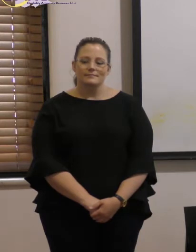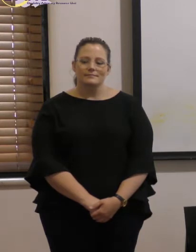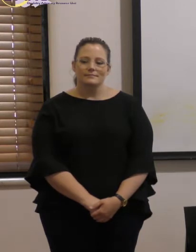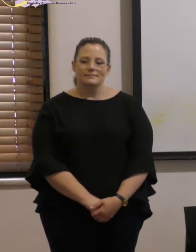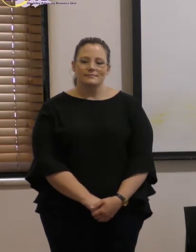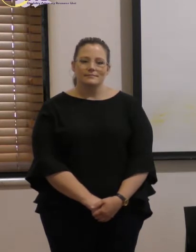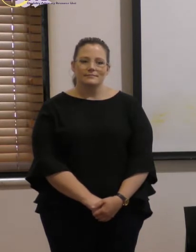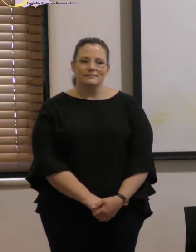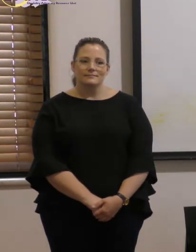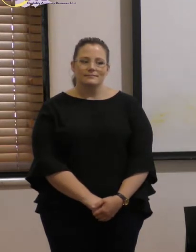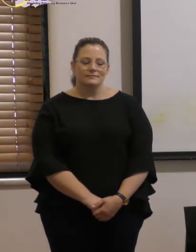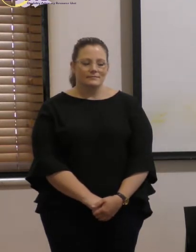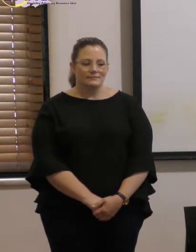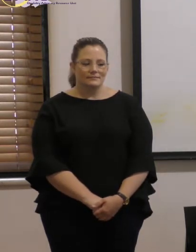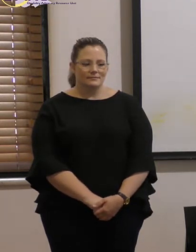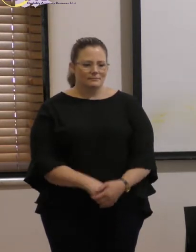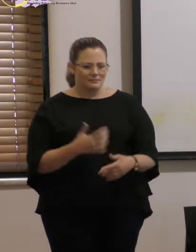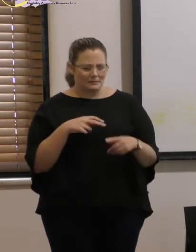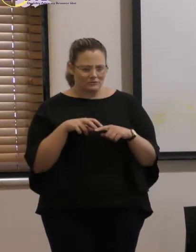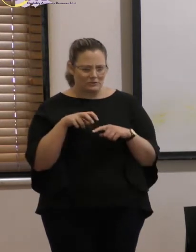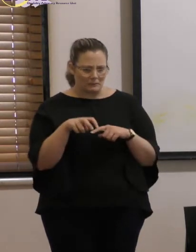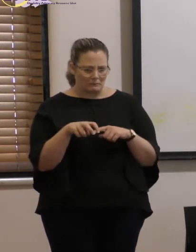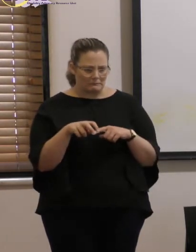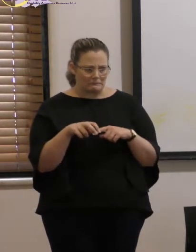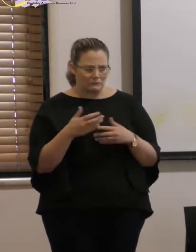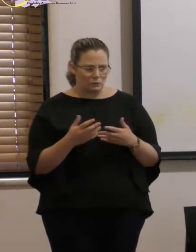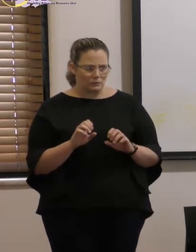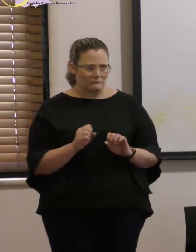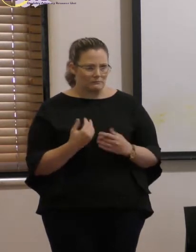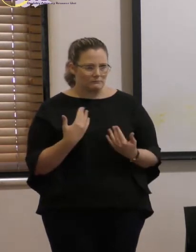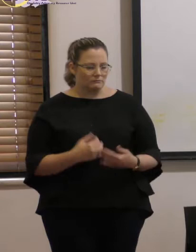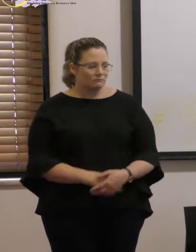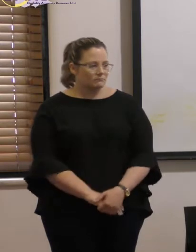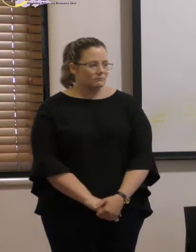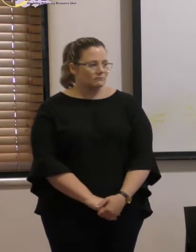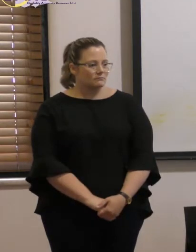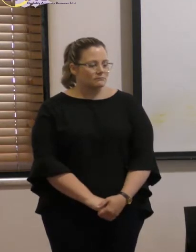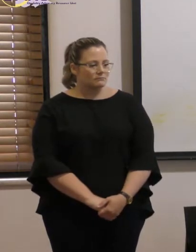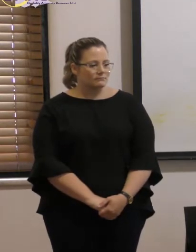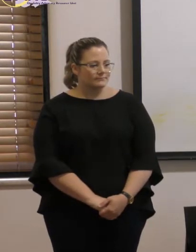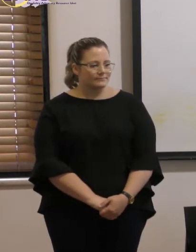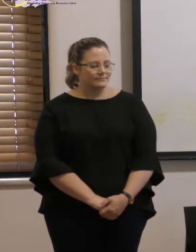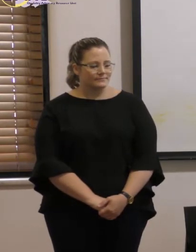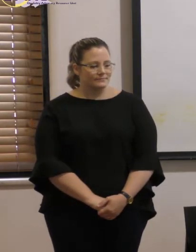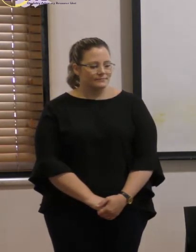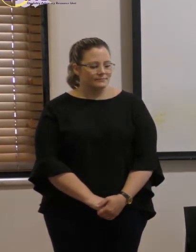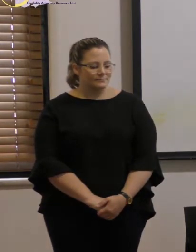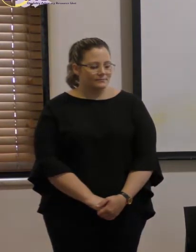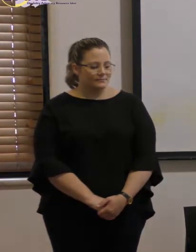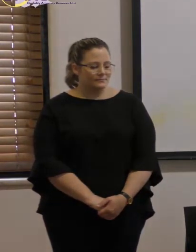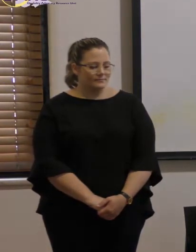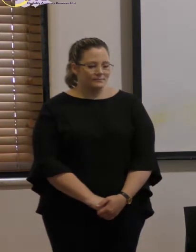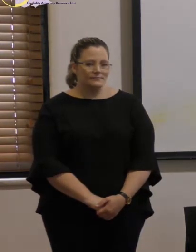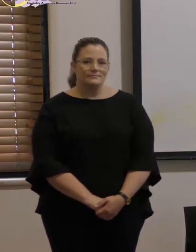I might have gone did I go too far? Oh, I don't know. Anyway, okay. So